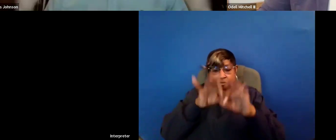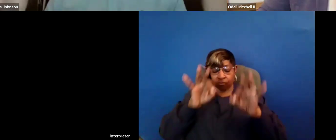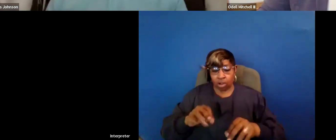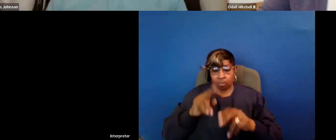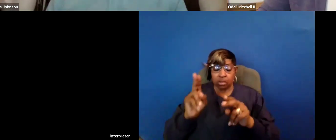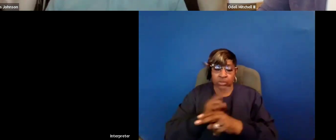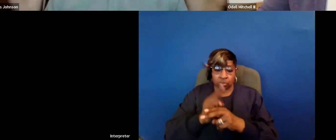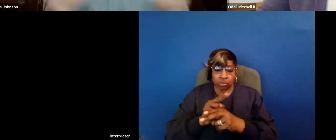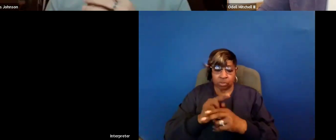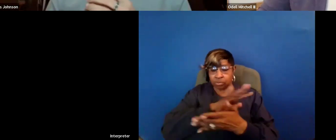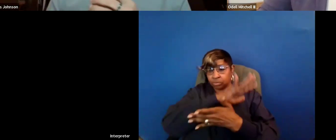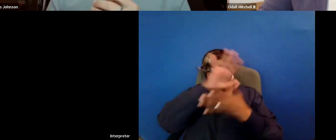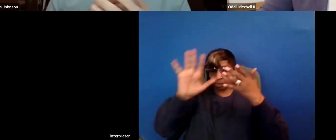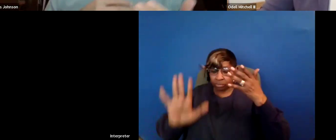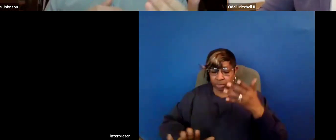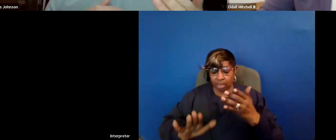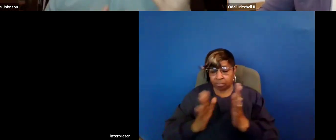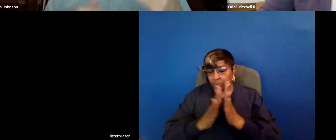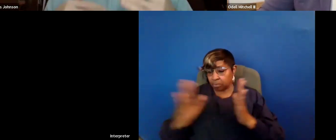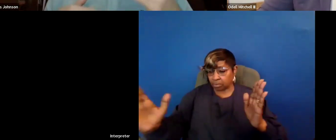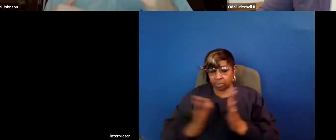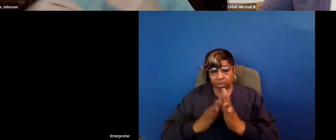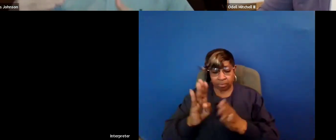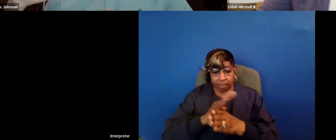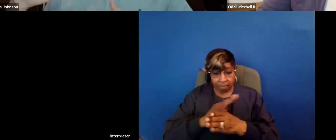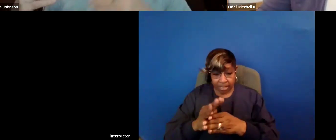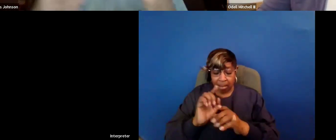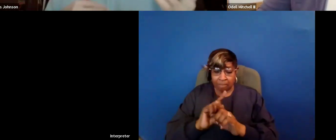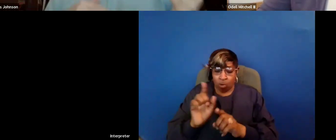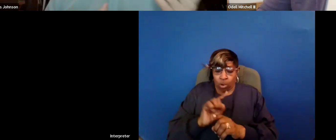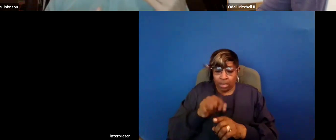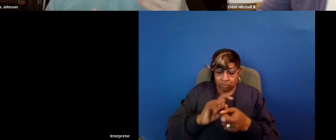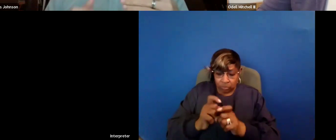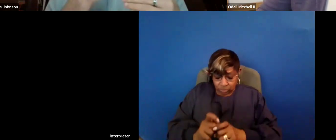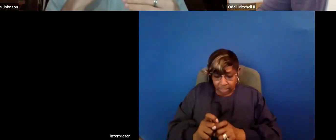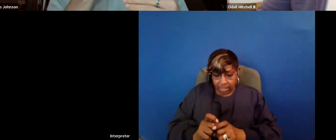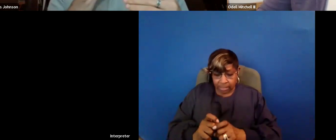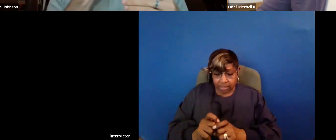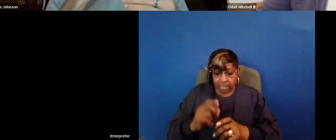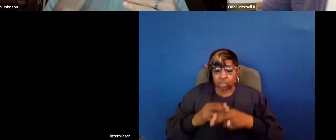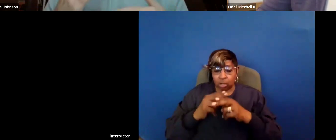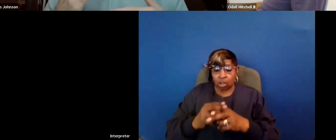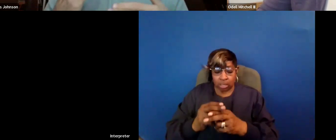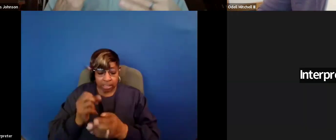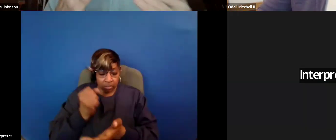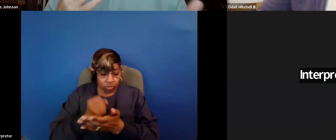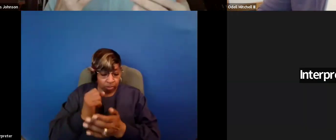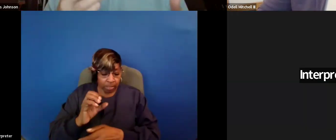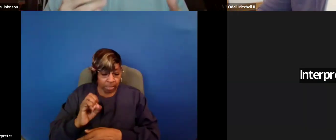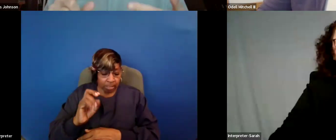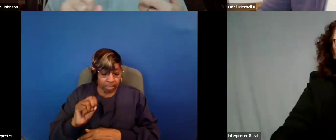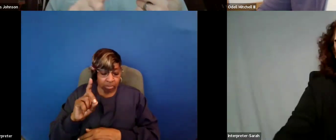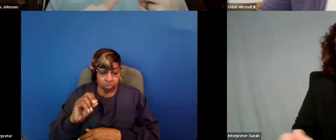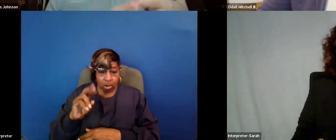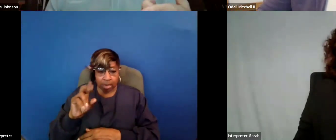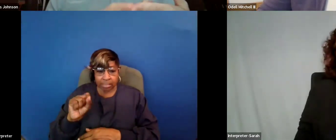across the industry. But where that is modified and changed is called endorsements. And so you